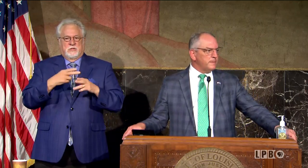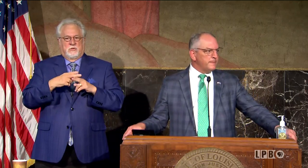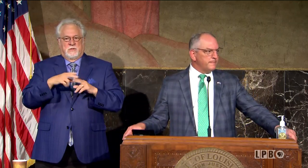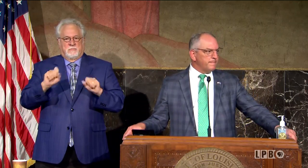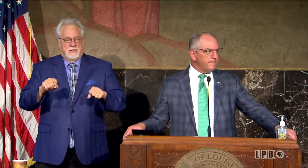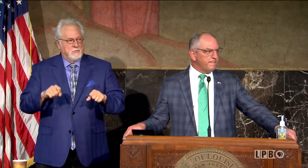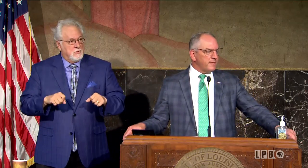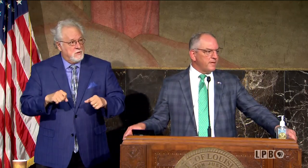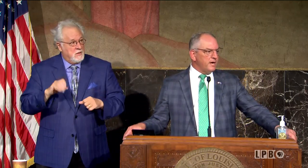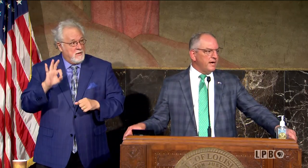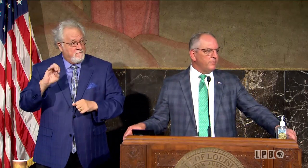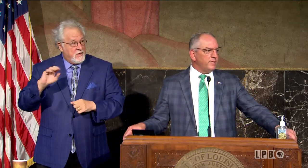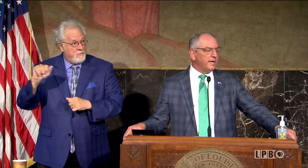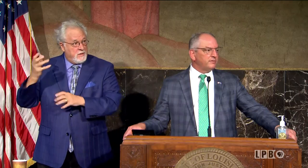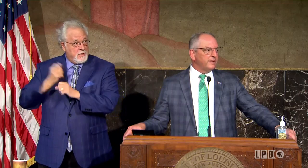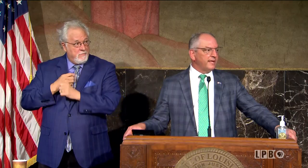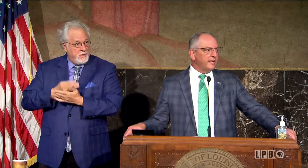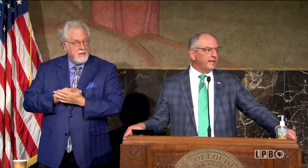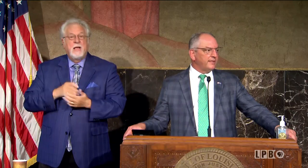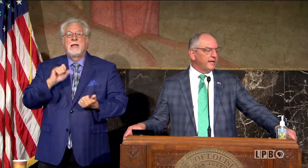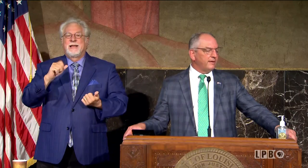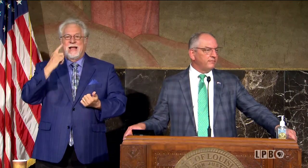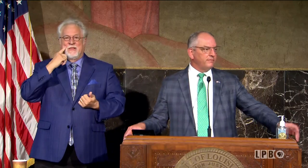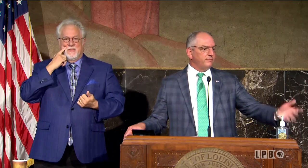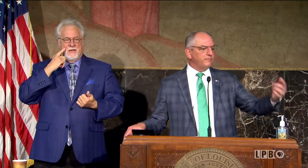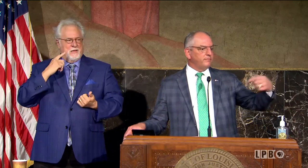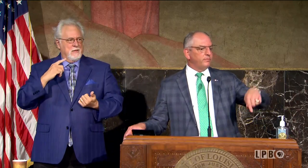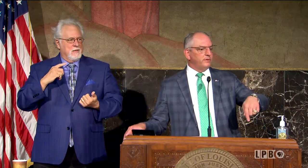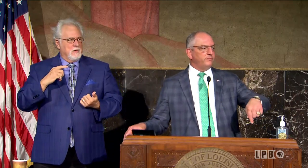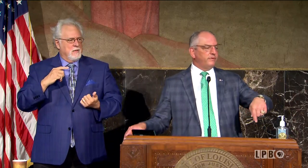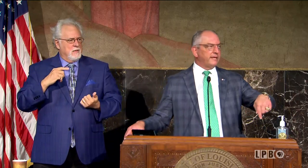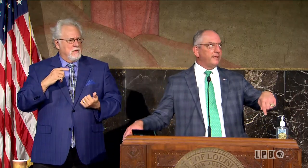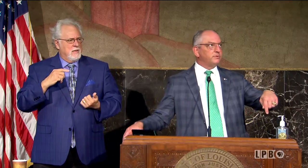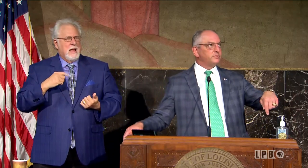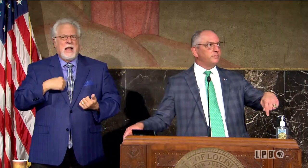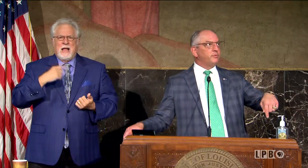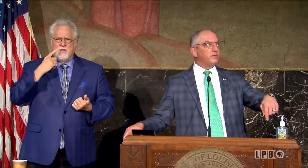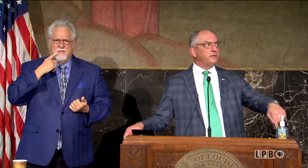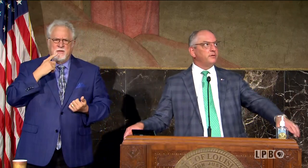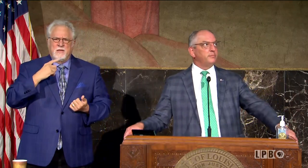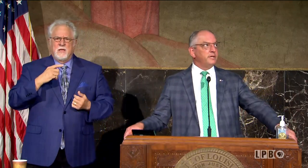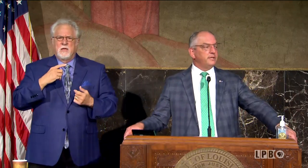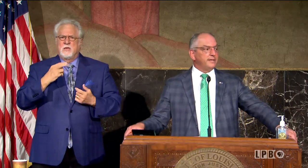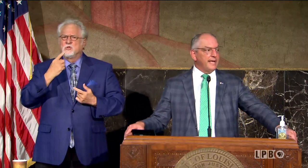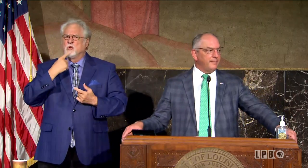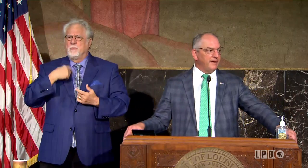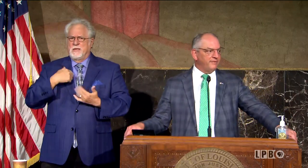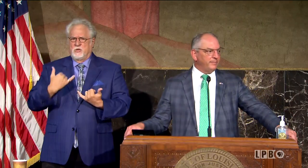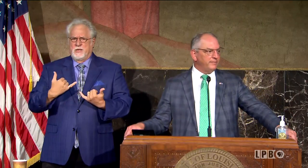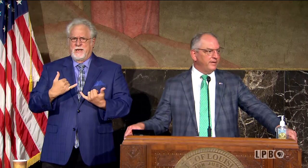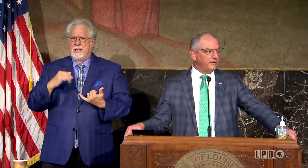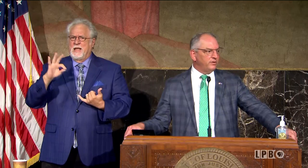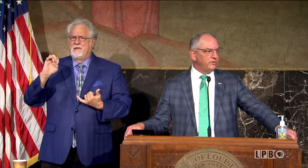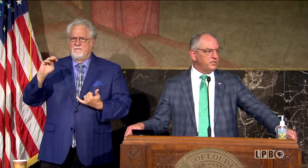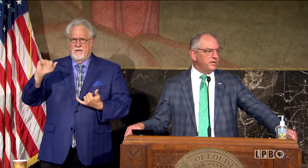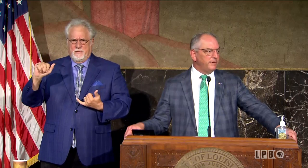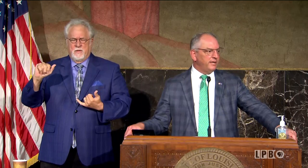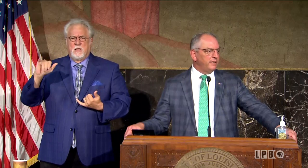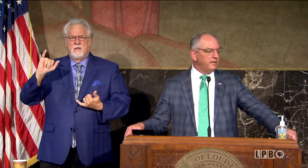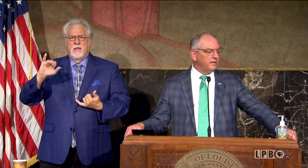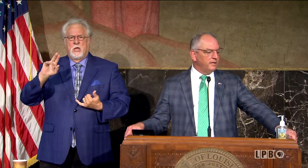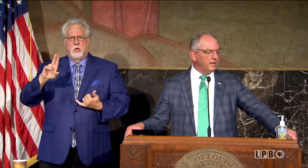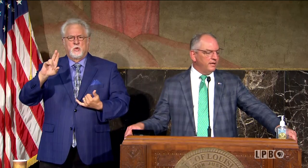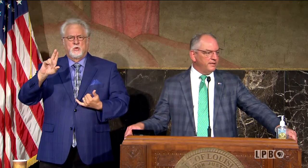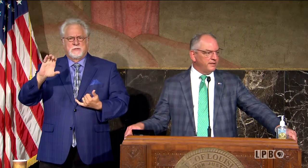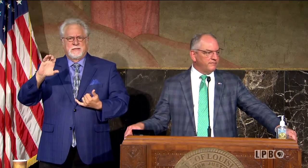got the money from FEMA yet? Yes, in fact, that was reported to me today by FEMA at the UCG